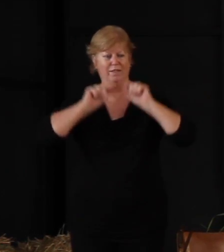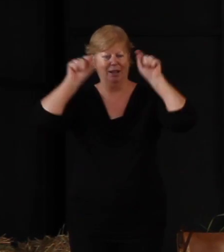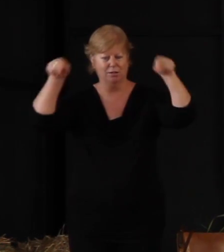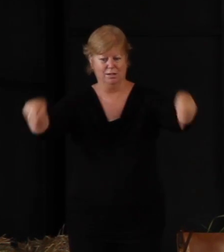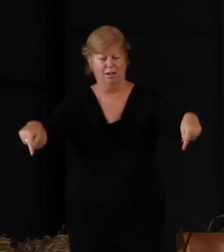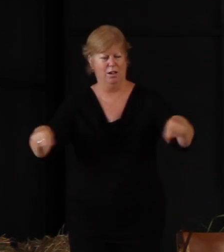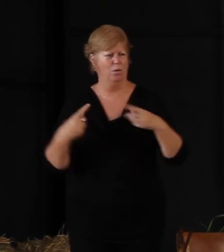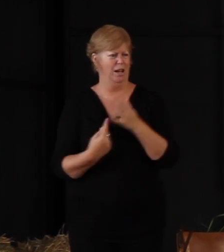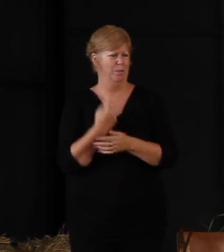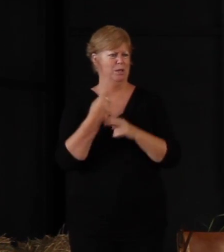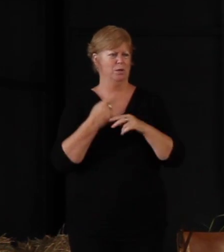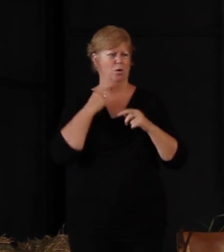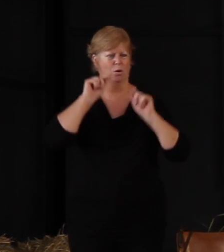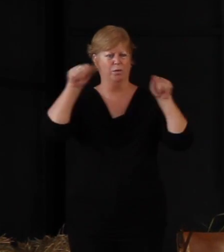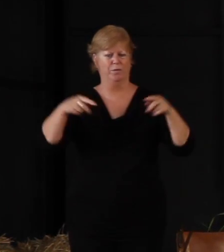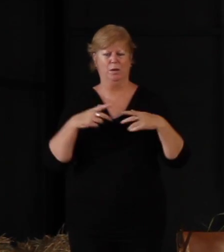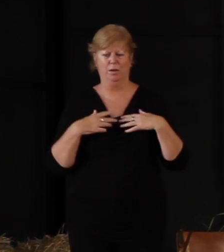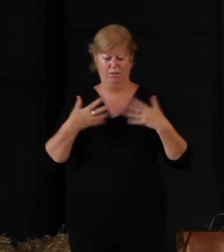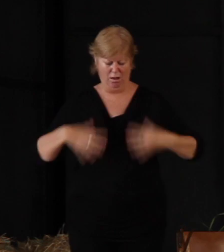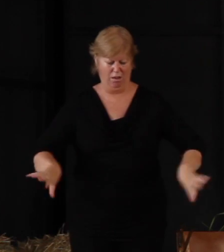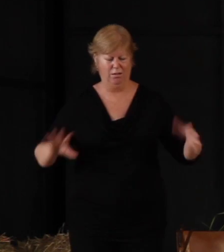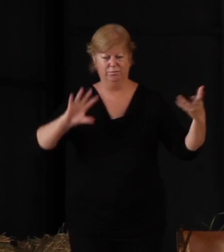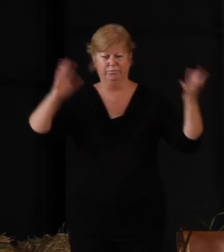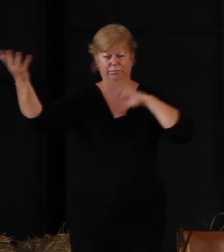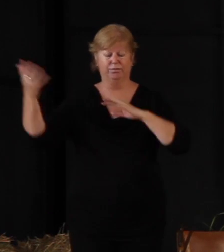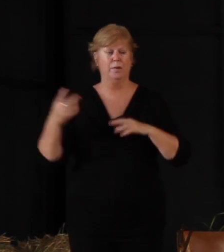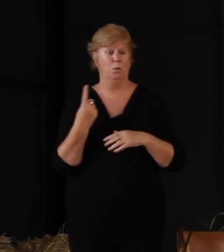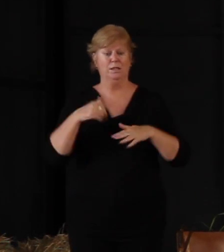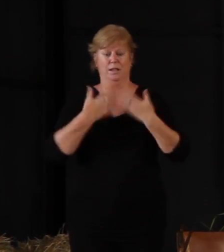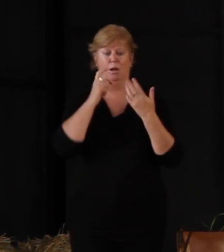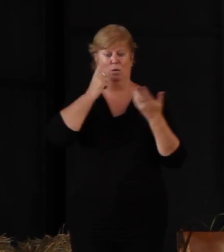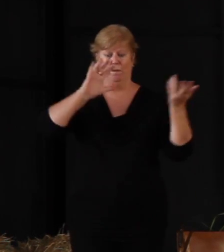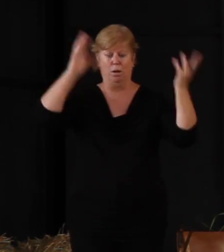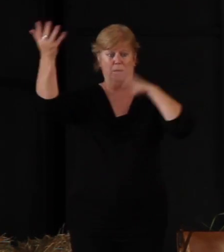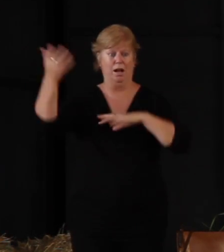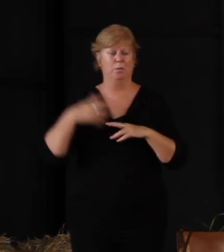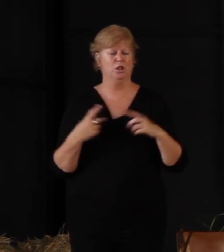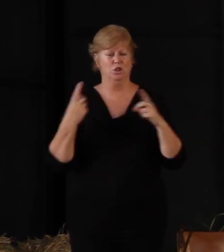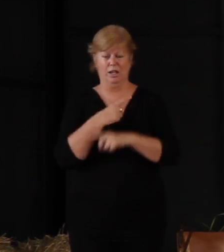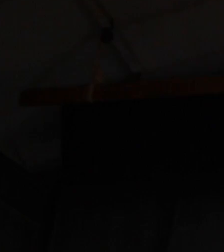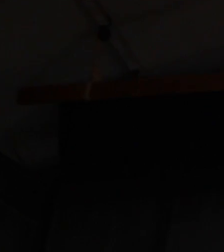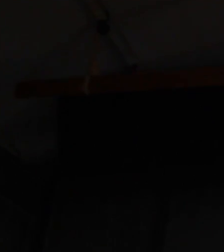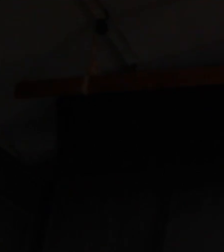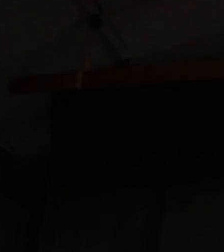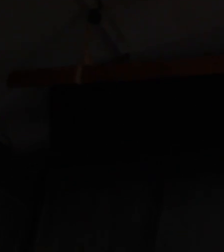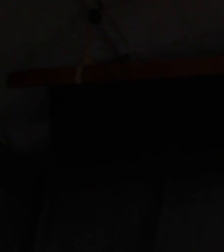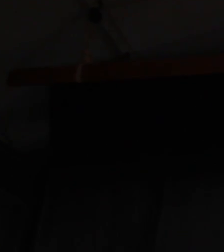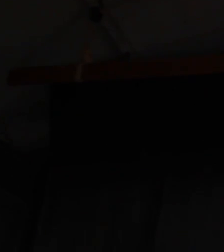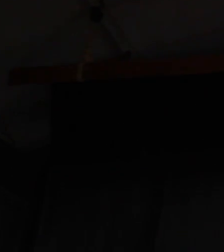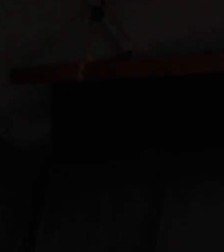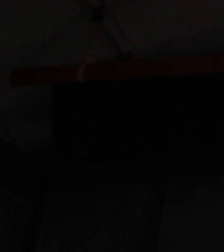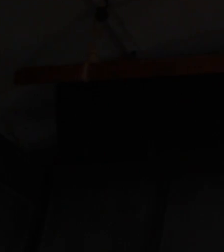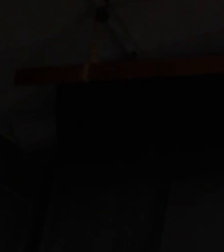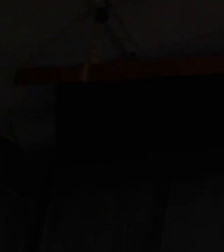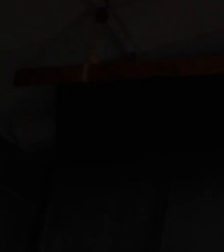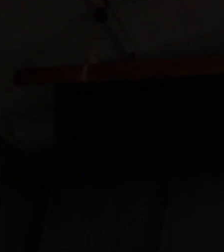outside? What happens when it all falls apart? Because one day it will, because change is inevitable. We were never